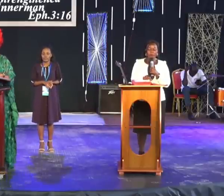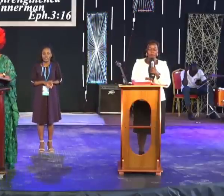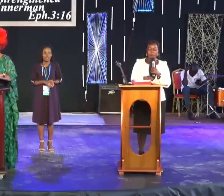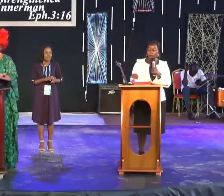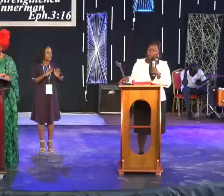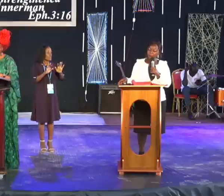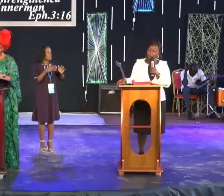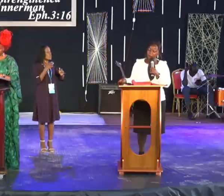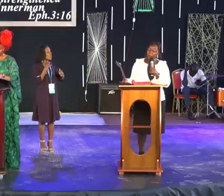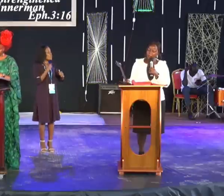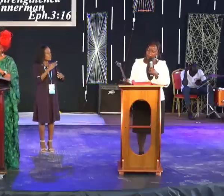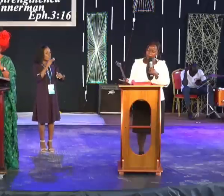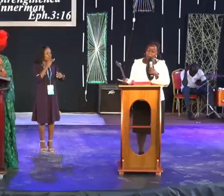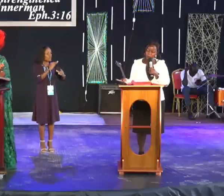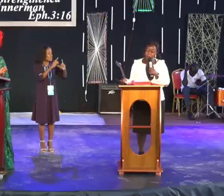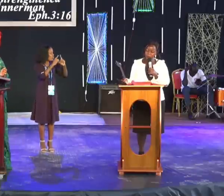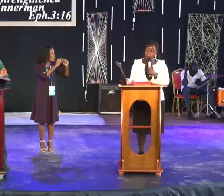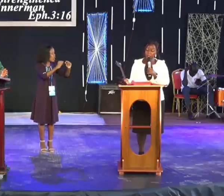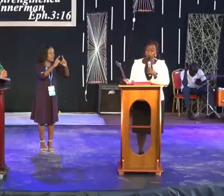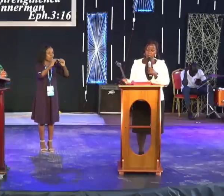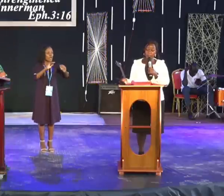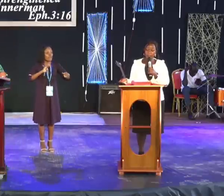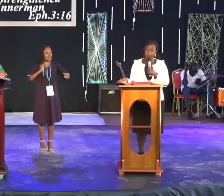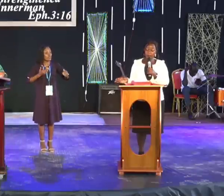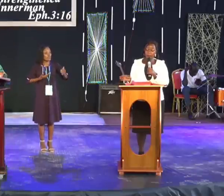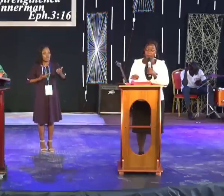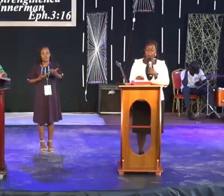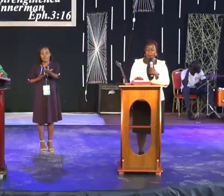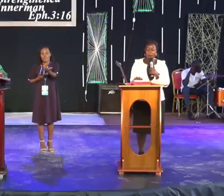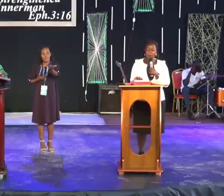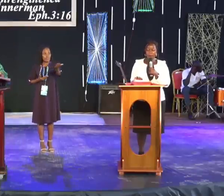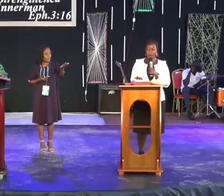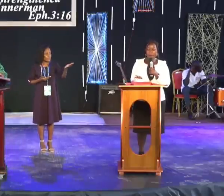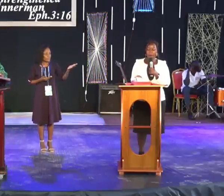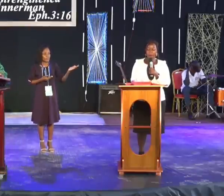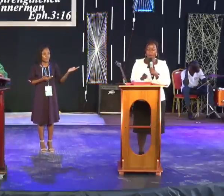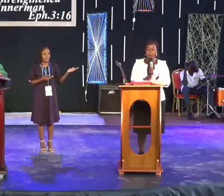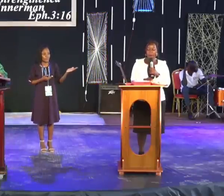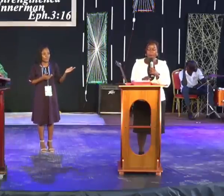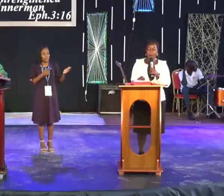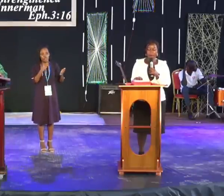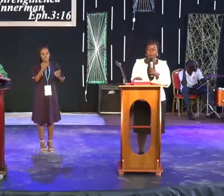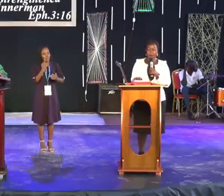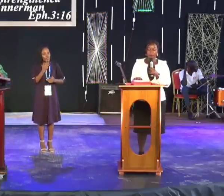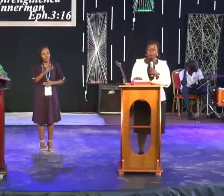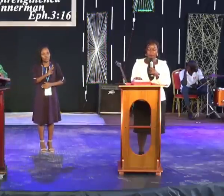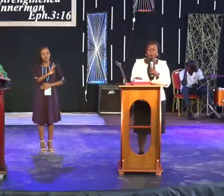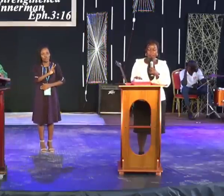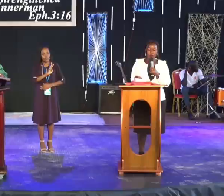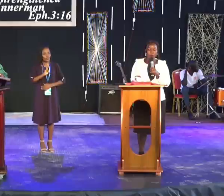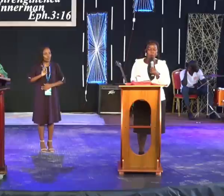Njagala okwogera n'abakyala. I want to speak to the ladies. Abaavibwako ebibikkibwa,